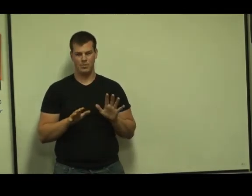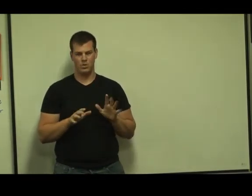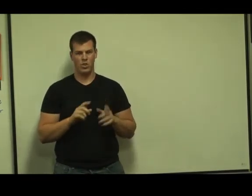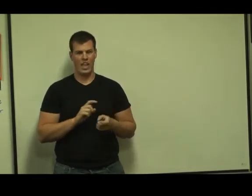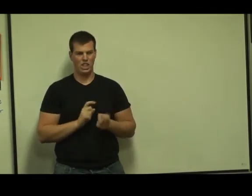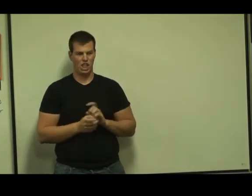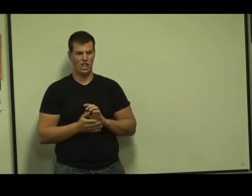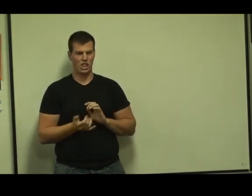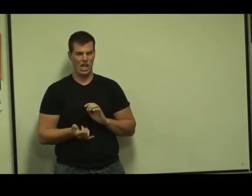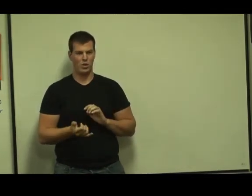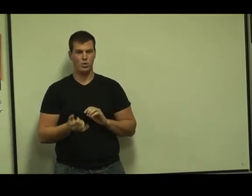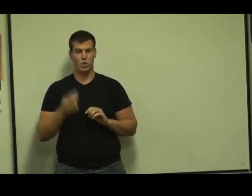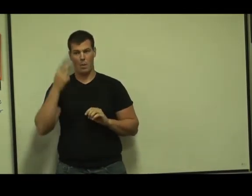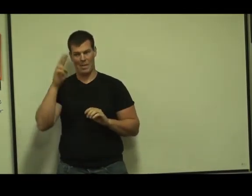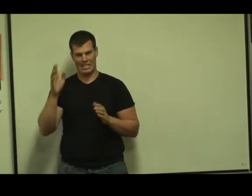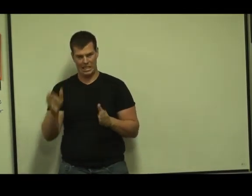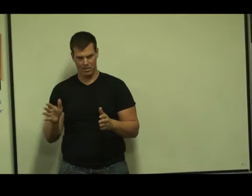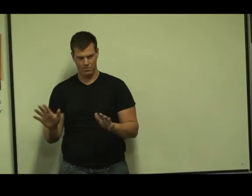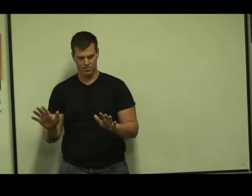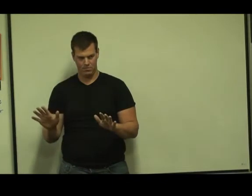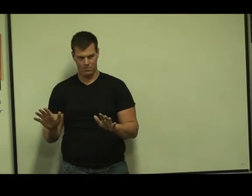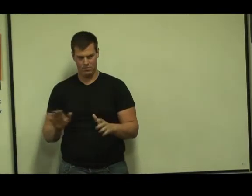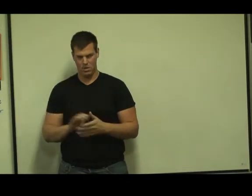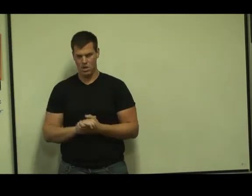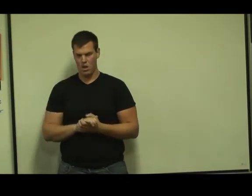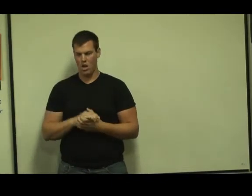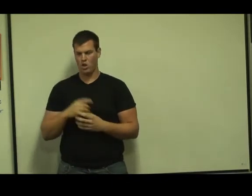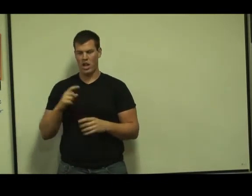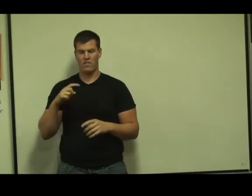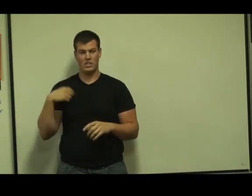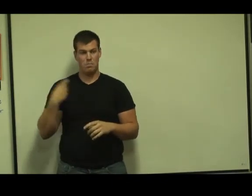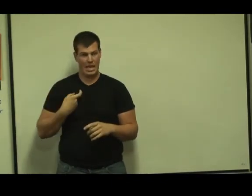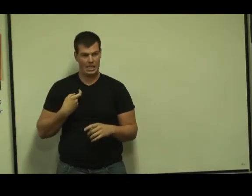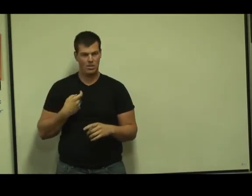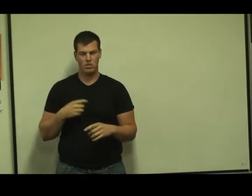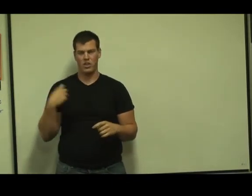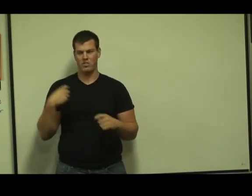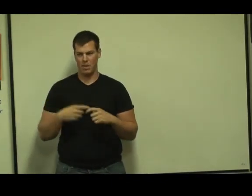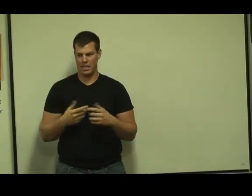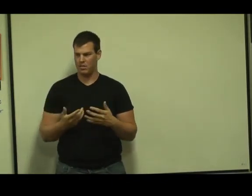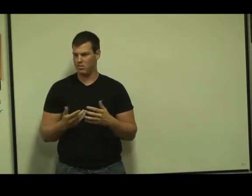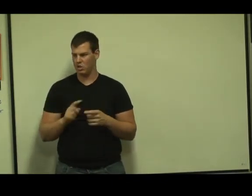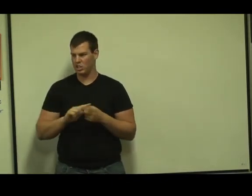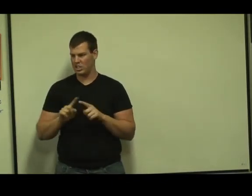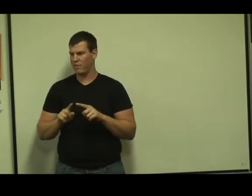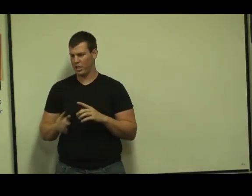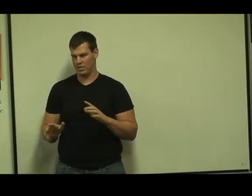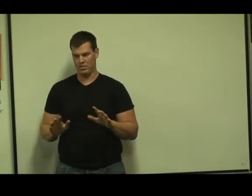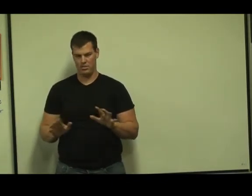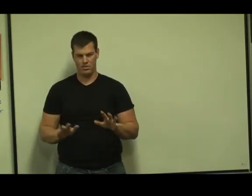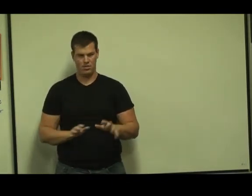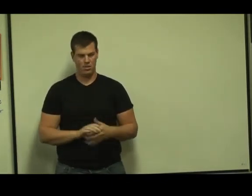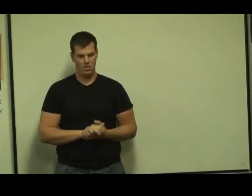The night shade now to Mexican. You have Spain, it's different.